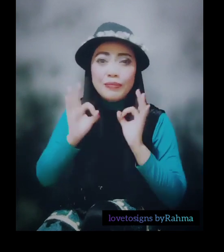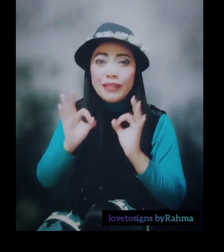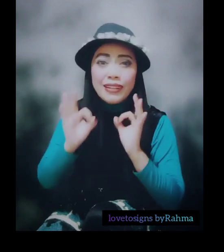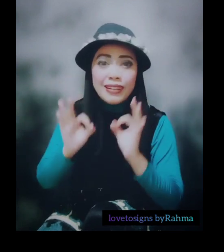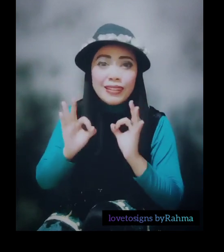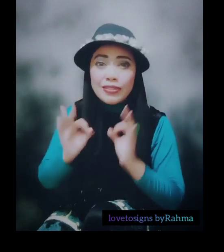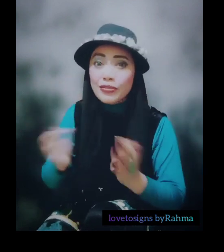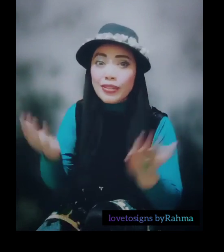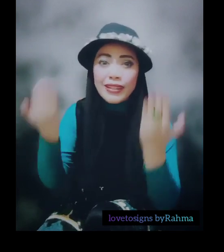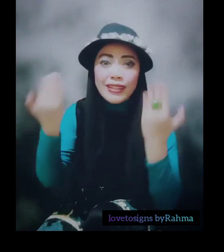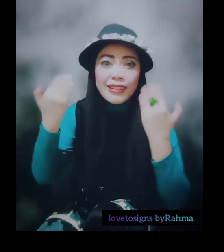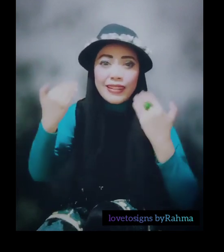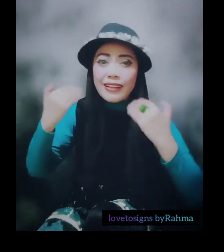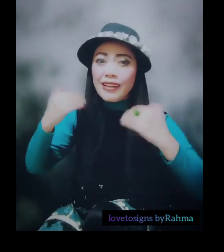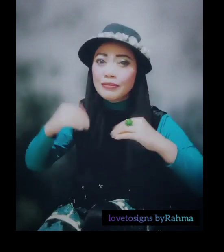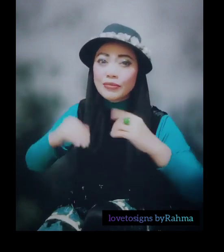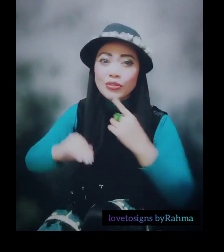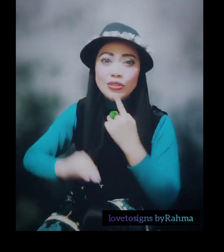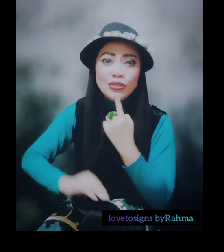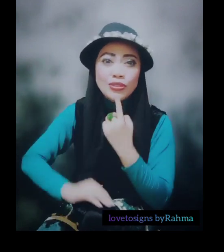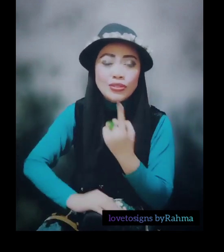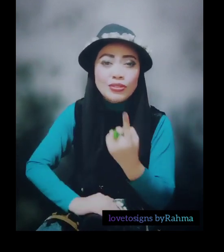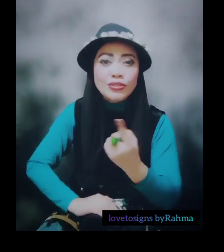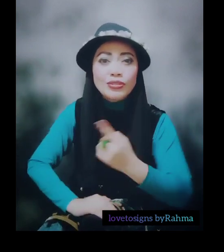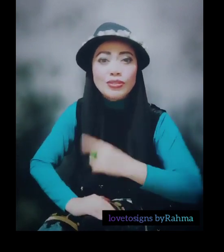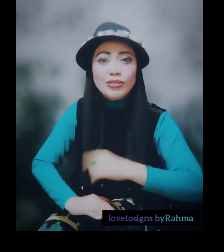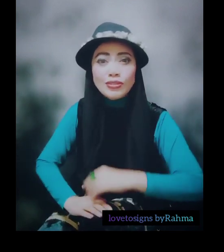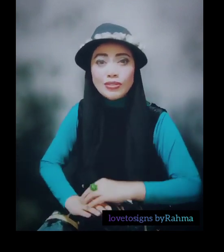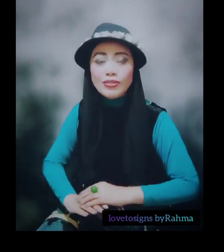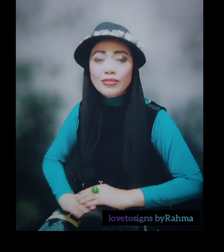out a perfect come true.